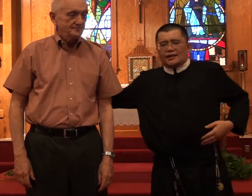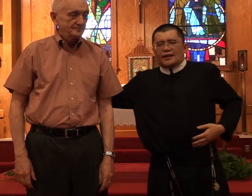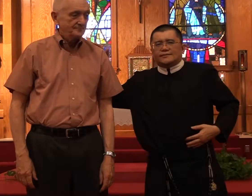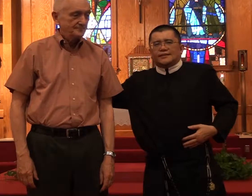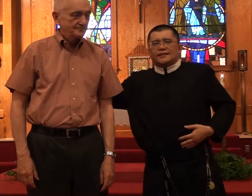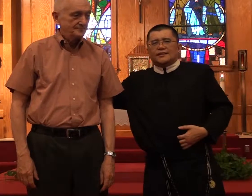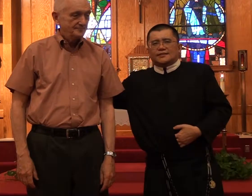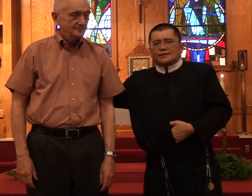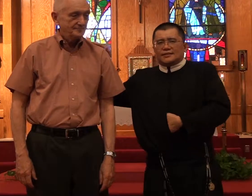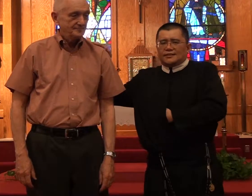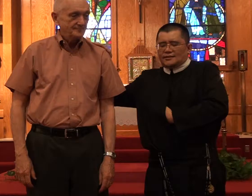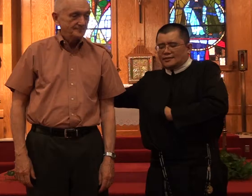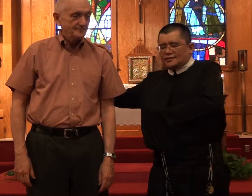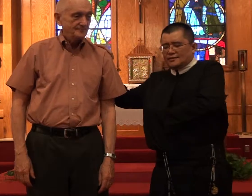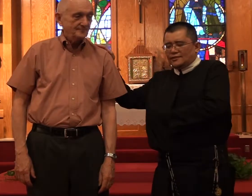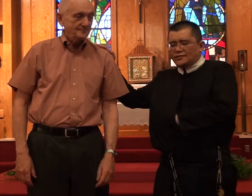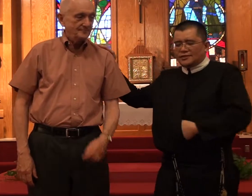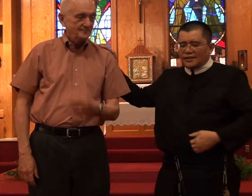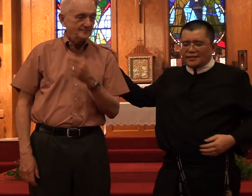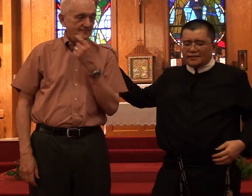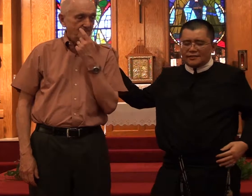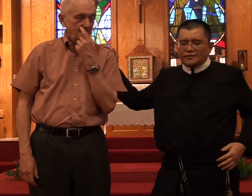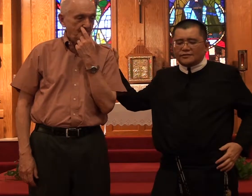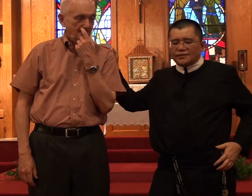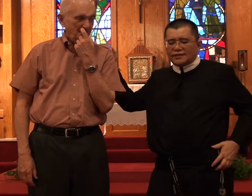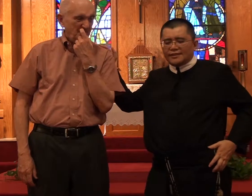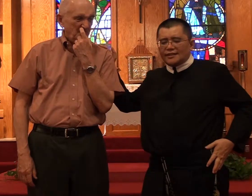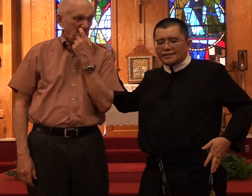how many days the Lord created the universe? How many days?